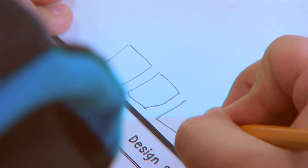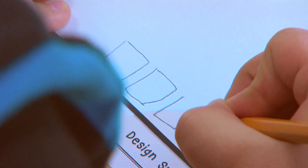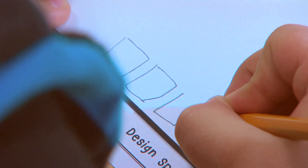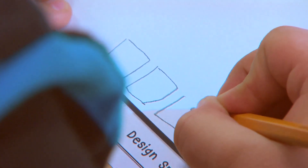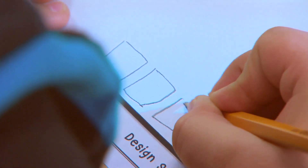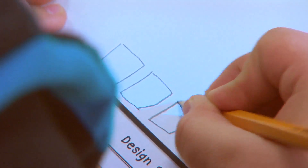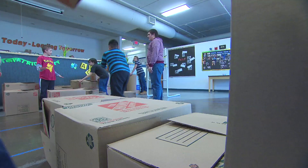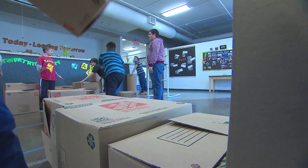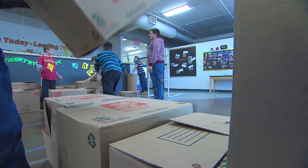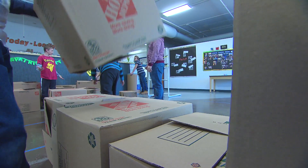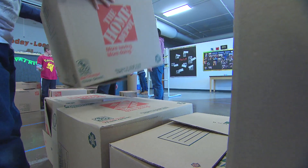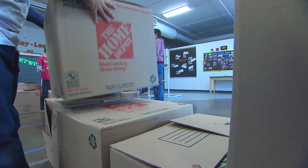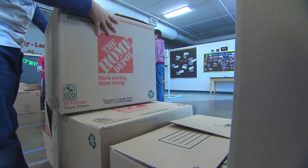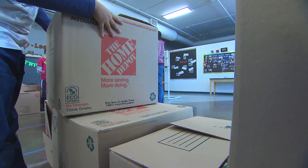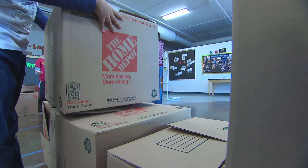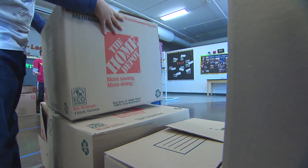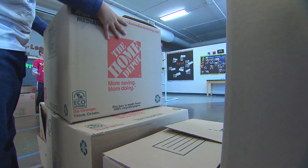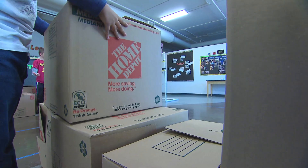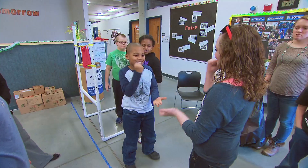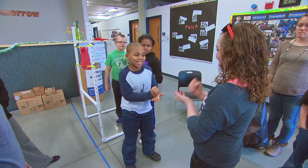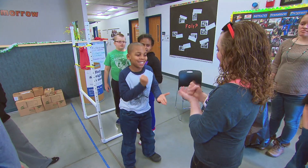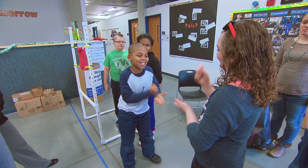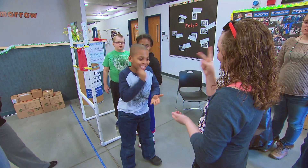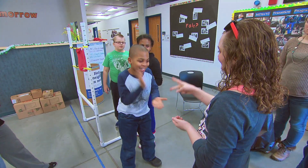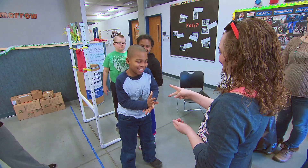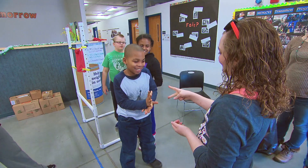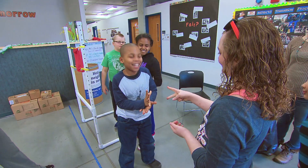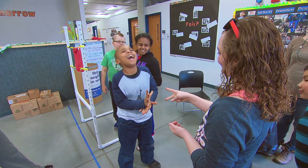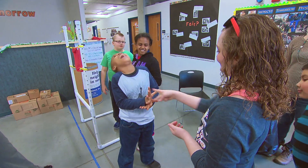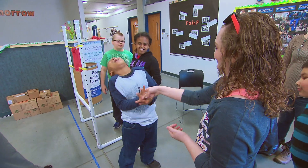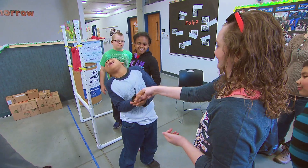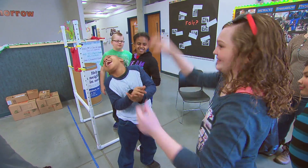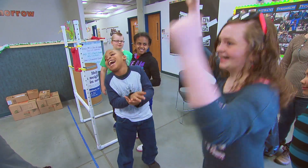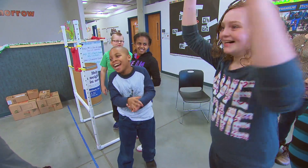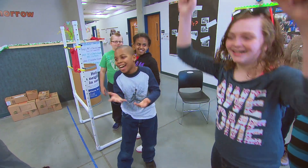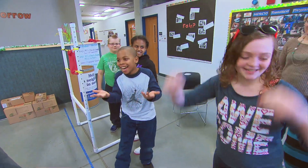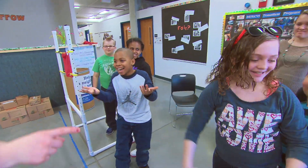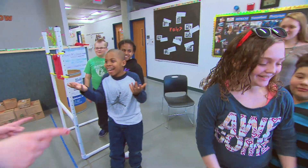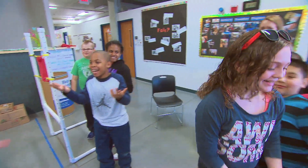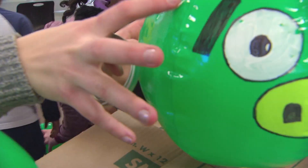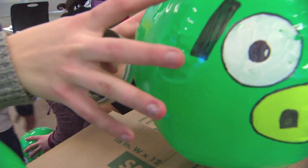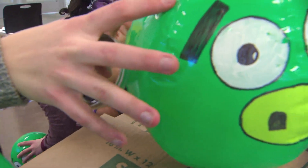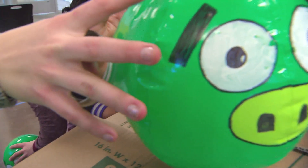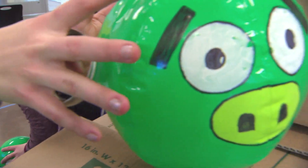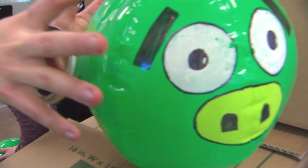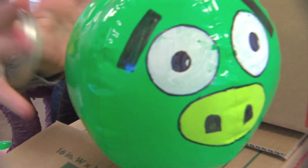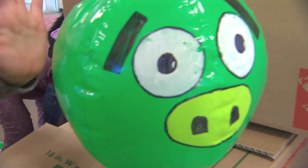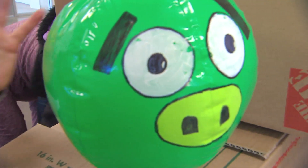designing and building forts. for a contest based on the video game Angry Birds.